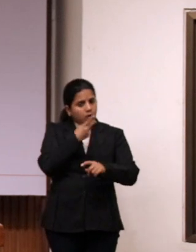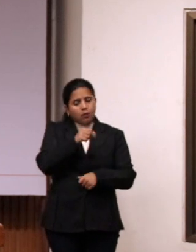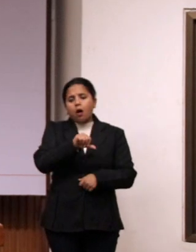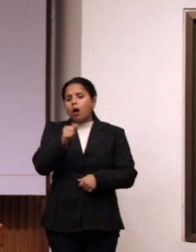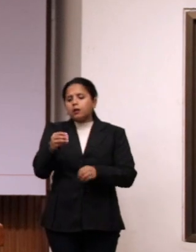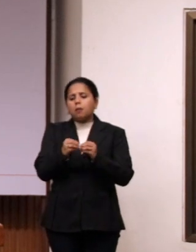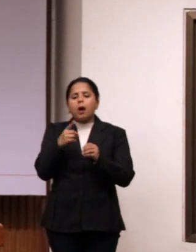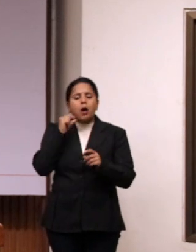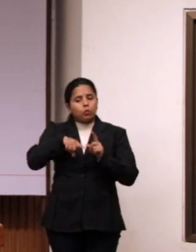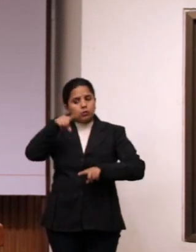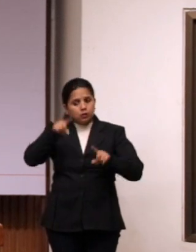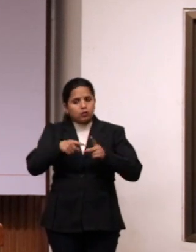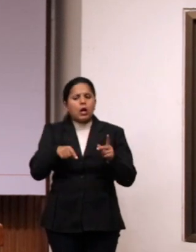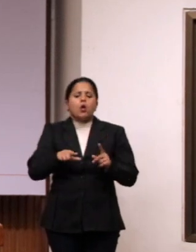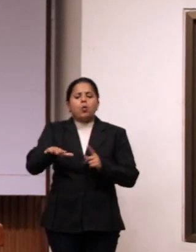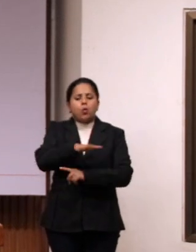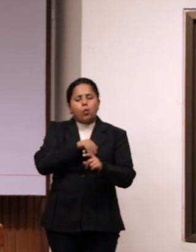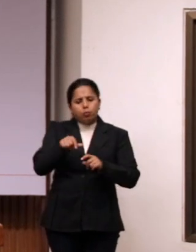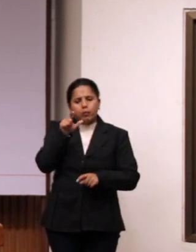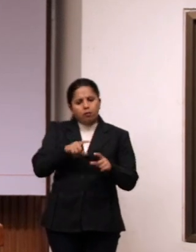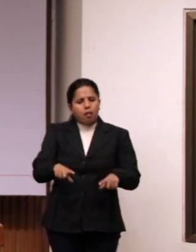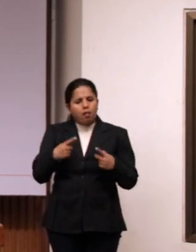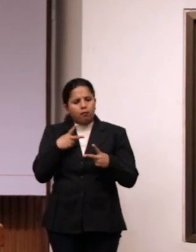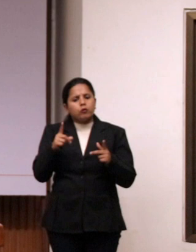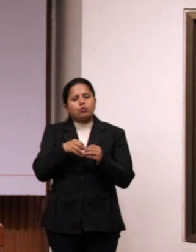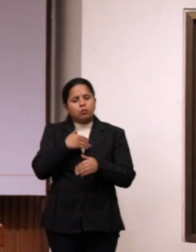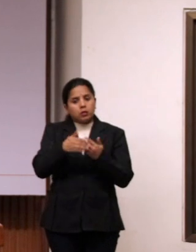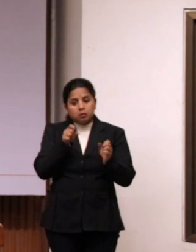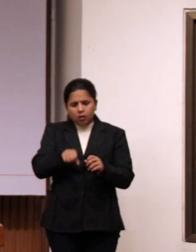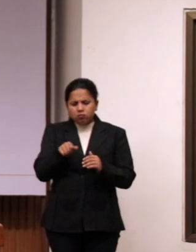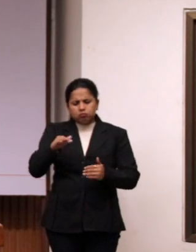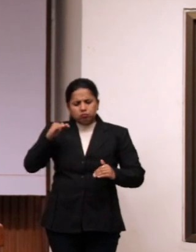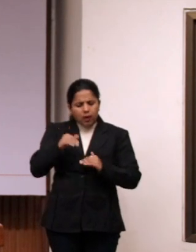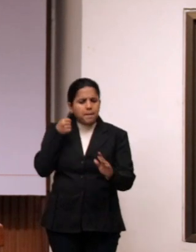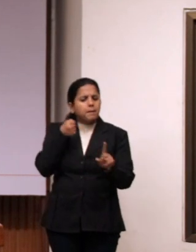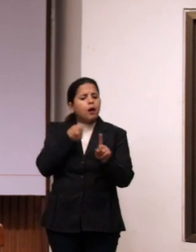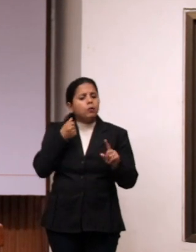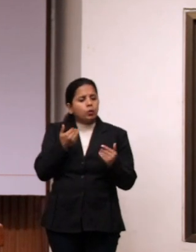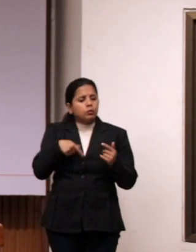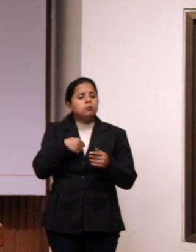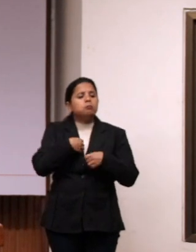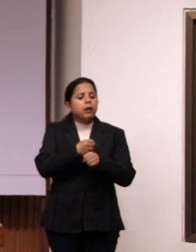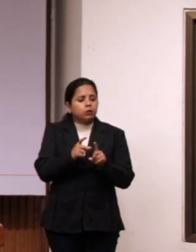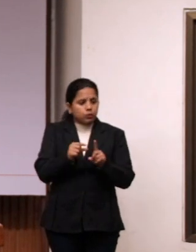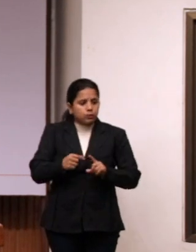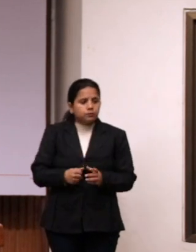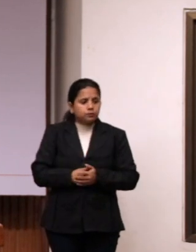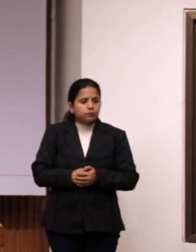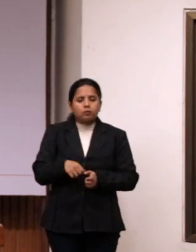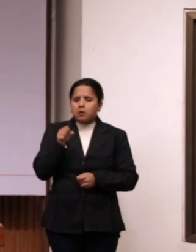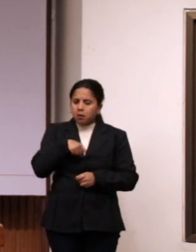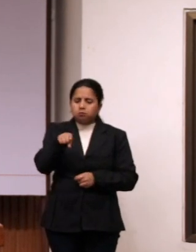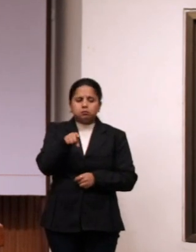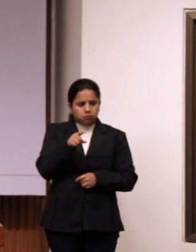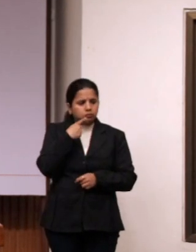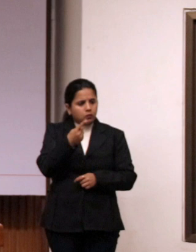at the biodiversity, local livelihoods, can contribute in minimizing the impacts that we may see? Yes, you